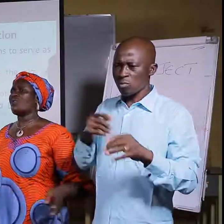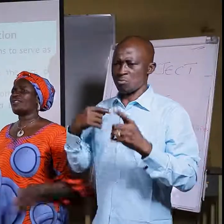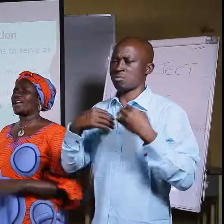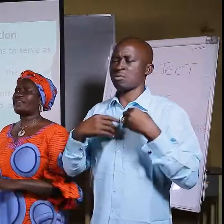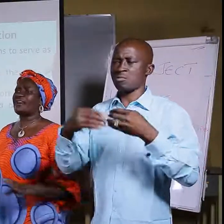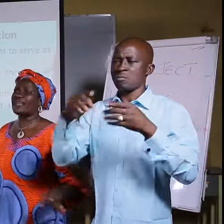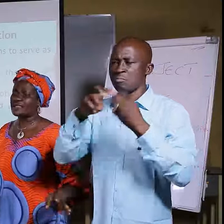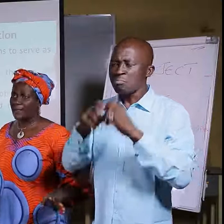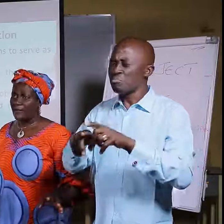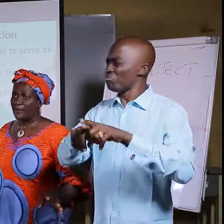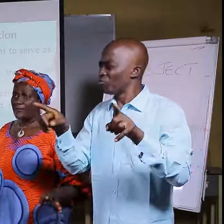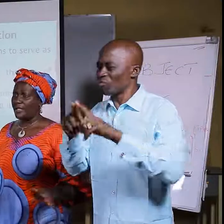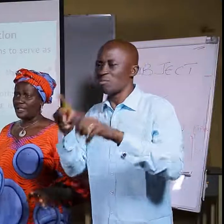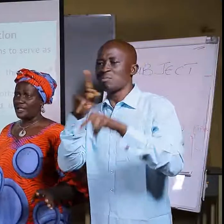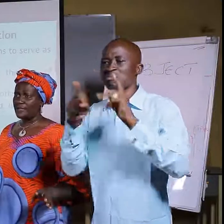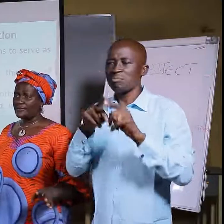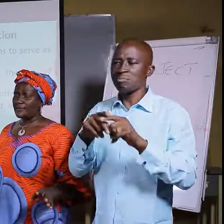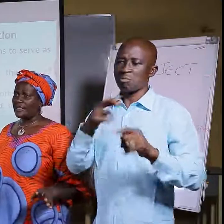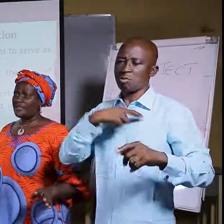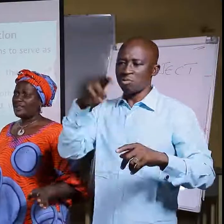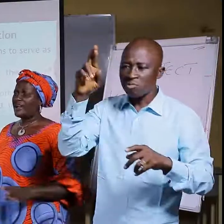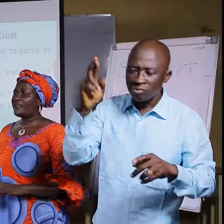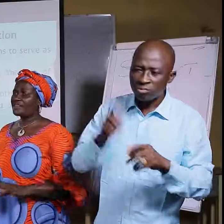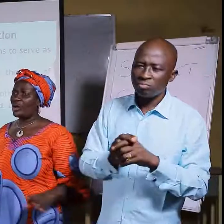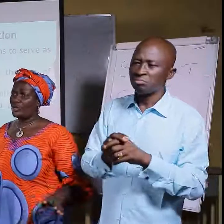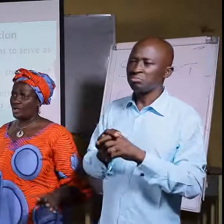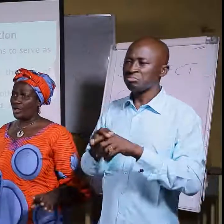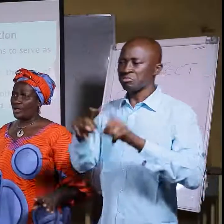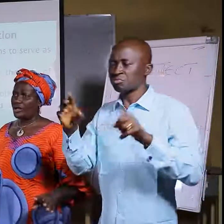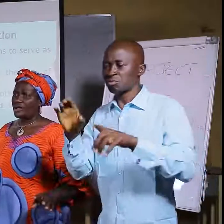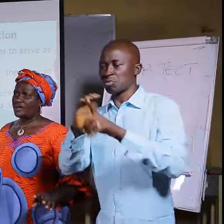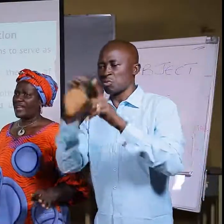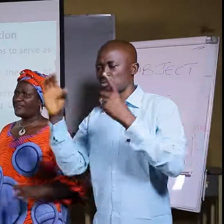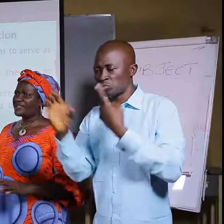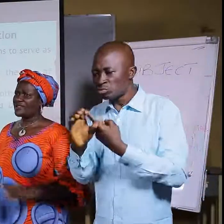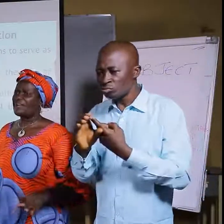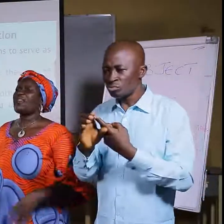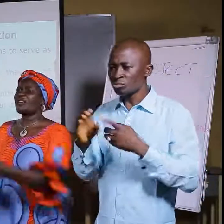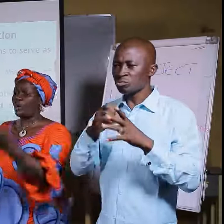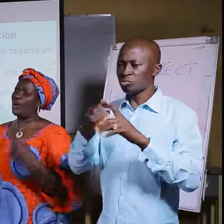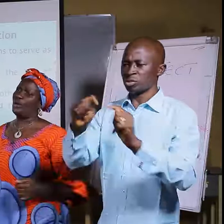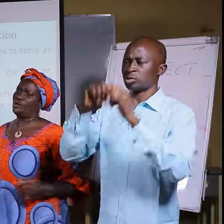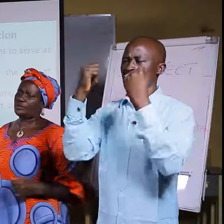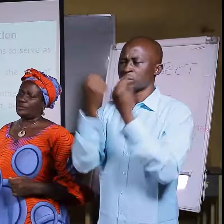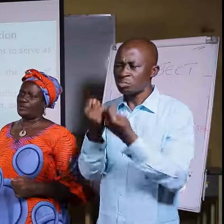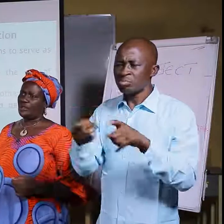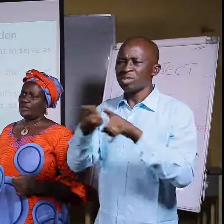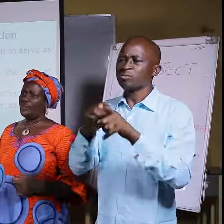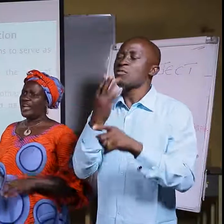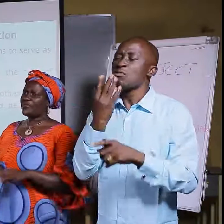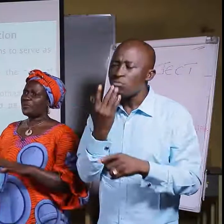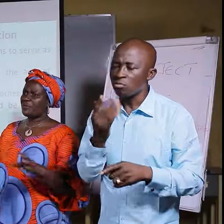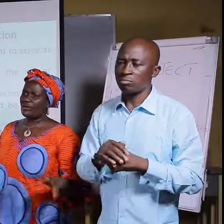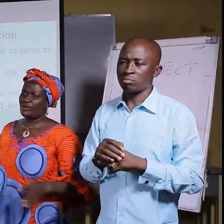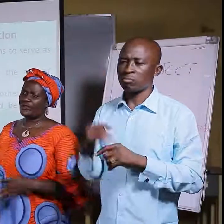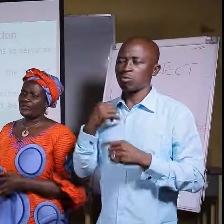people of diverse religion, diverse culture, diverse tribe, even colors. We